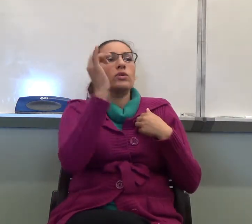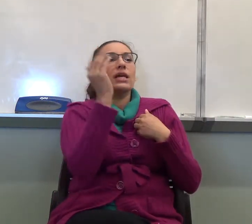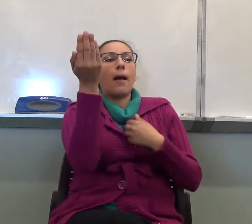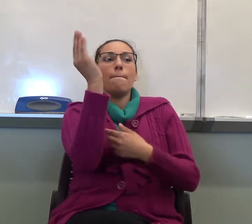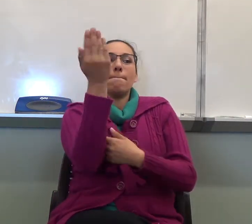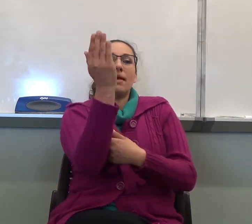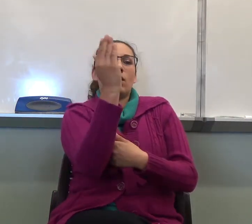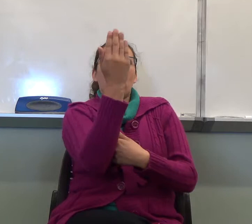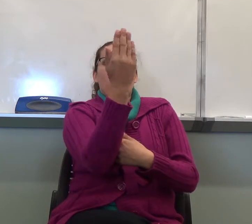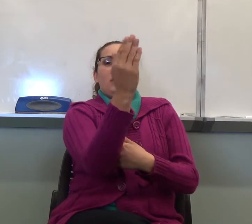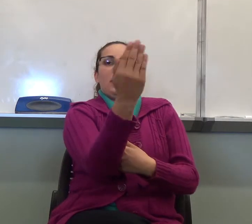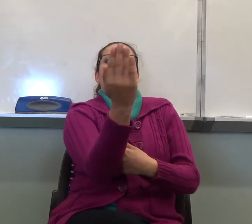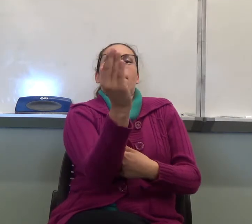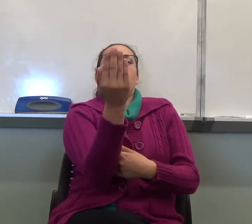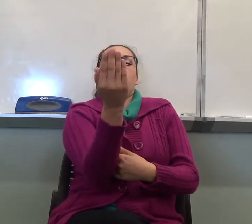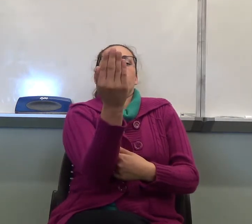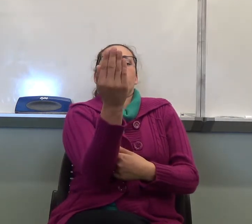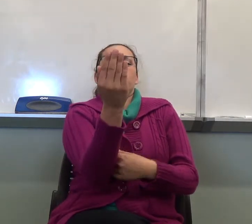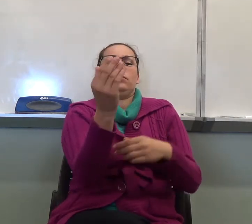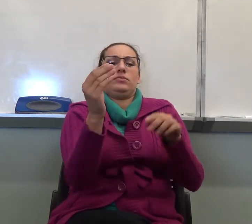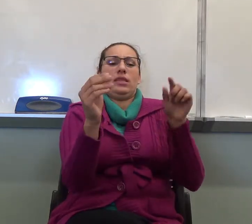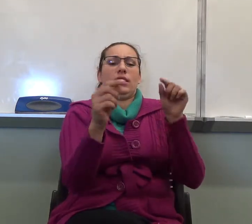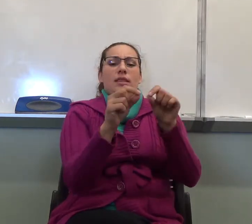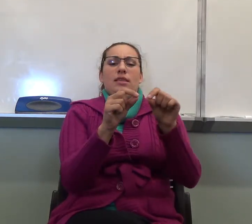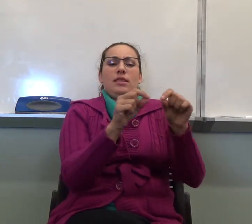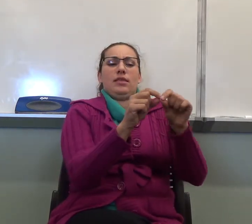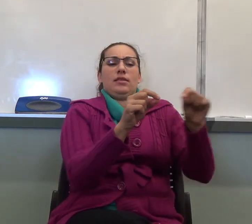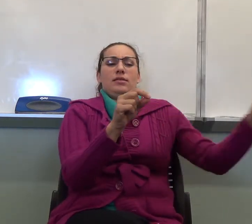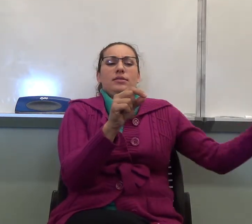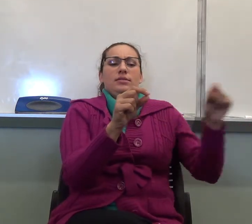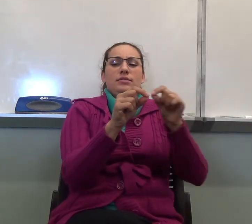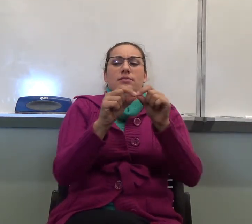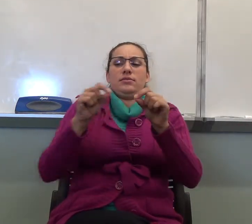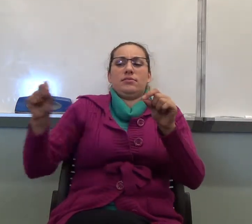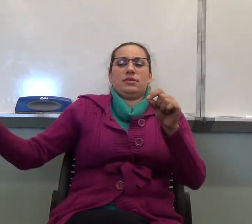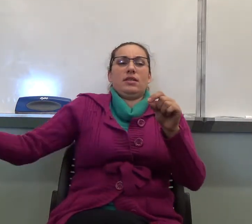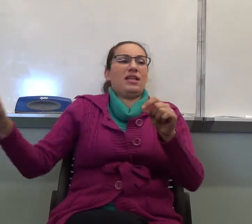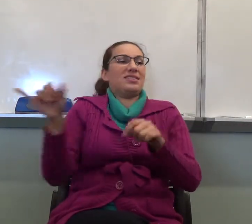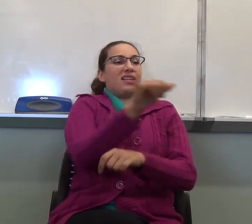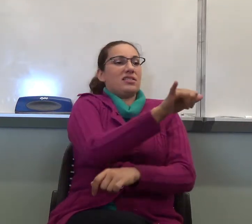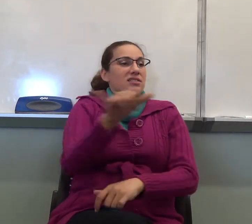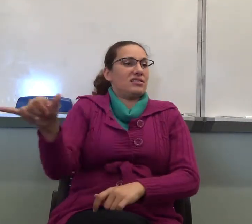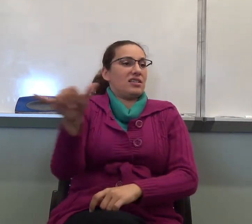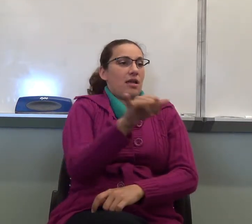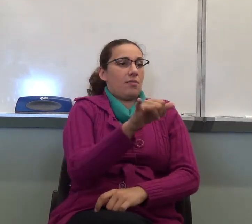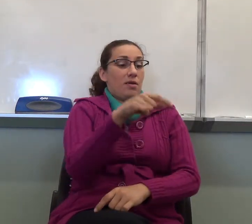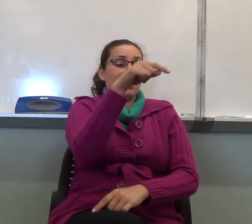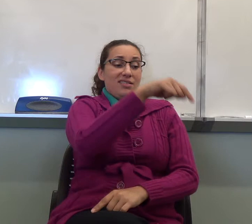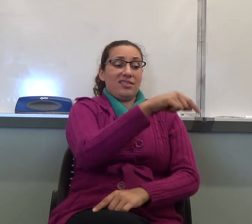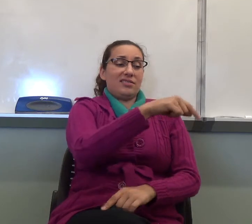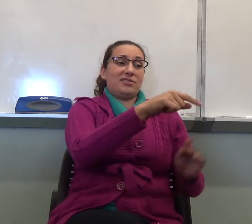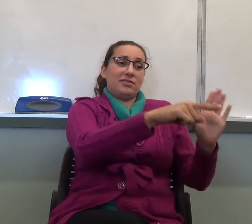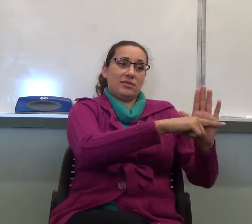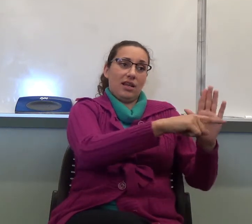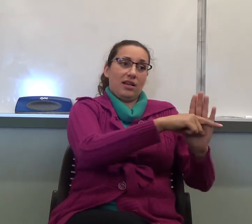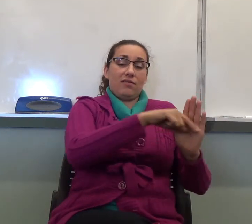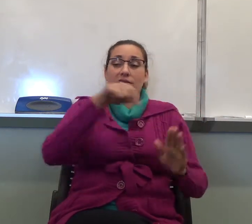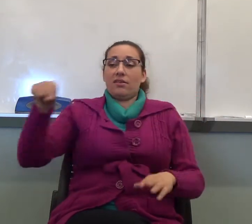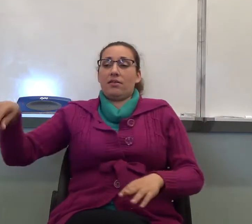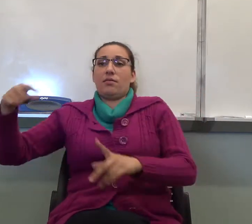put a mirror right here, this side is being reflected over here, except that you have negative signs on the numbers over here. Otherwise, it is a